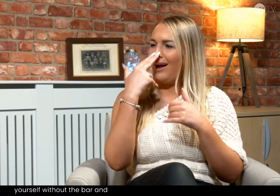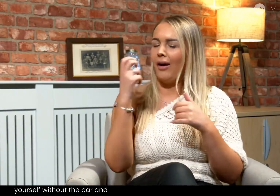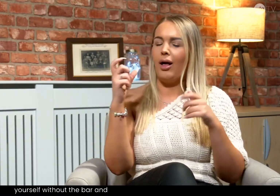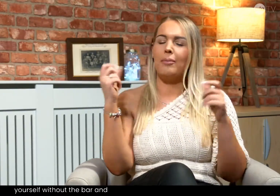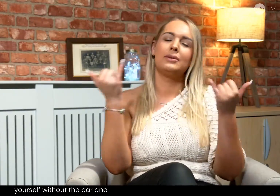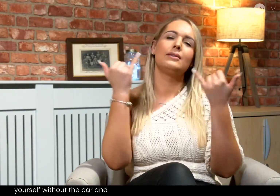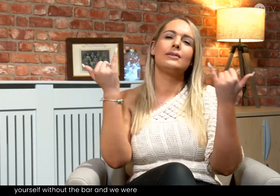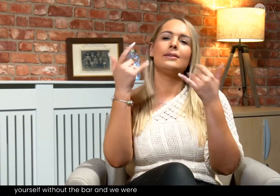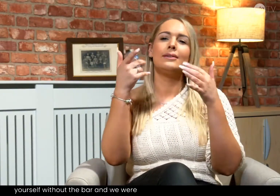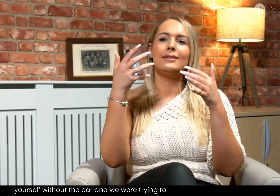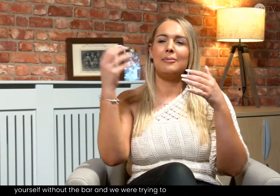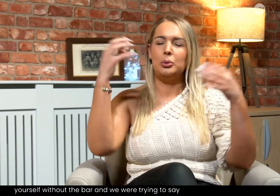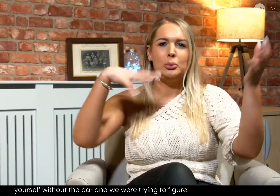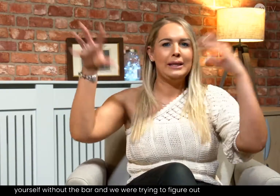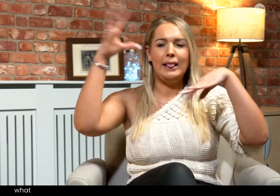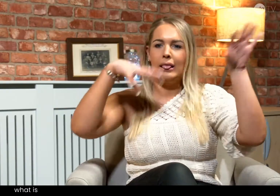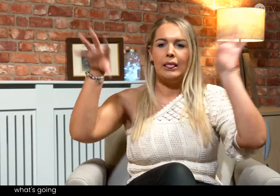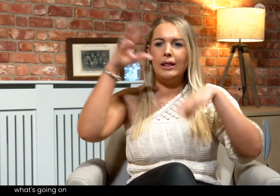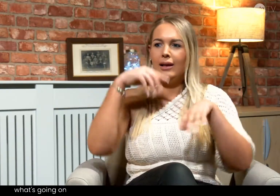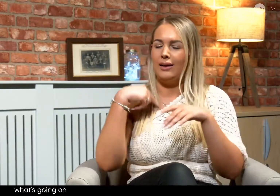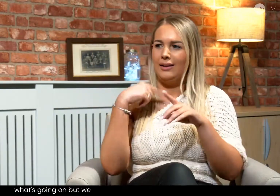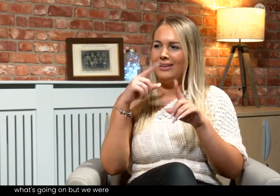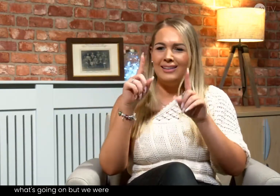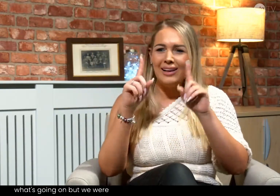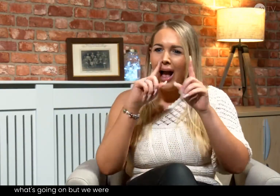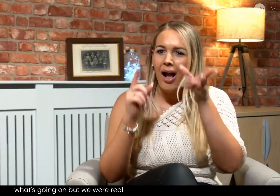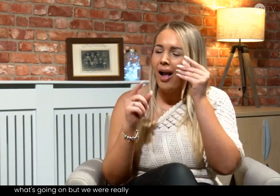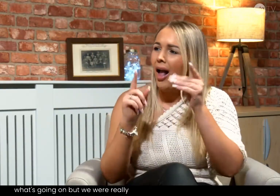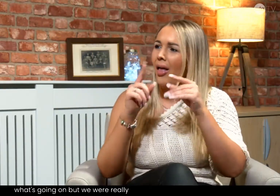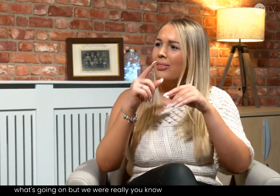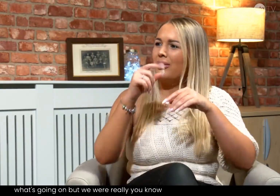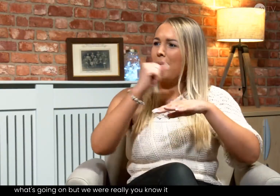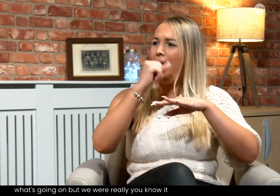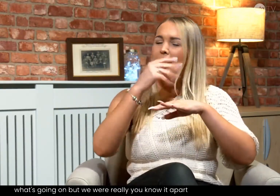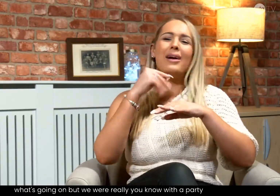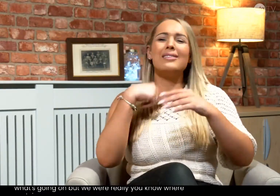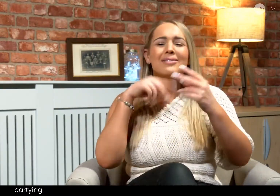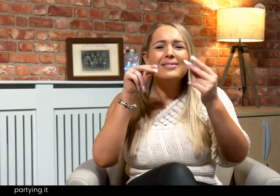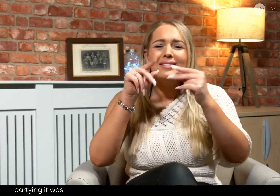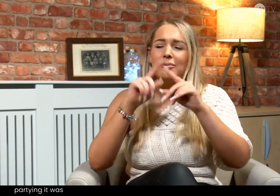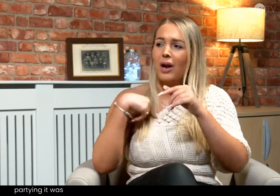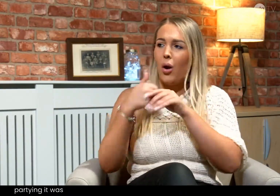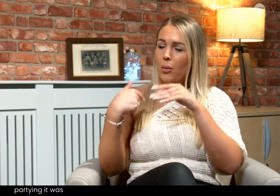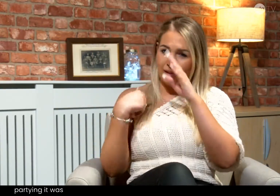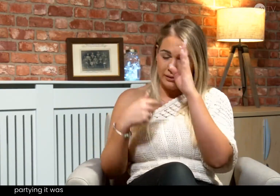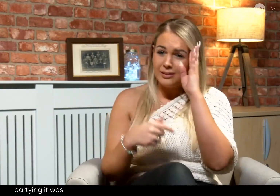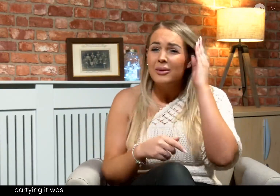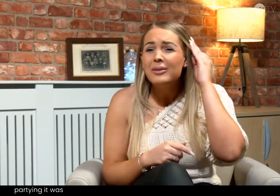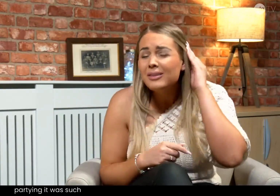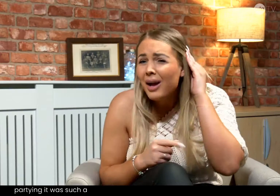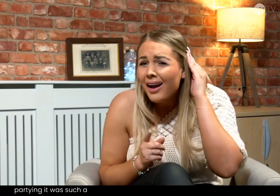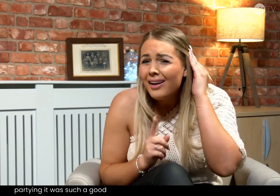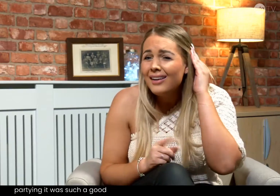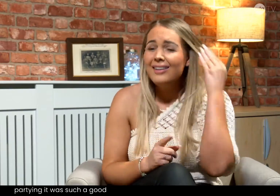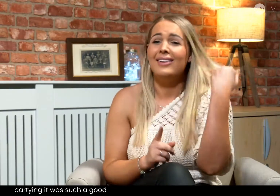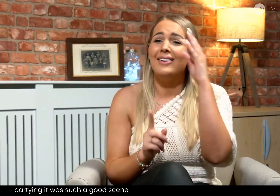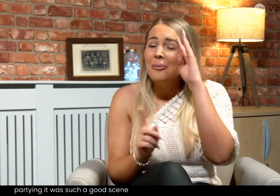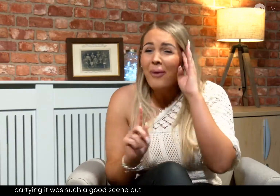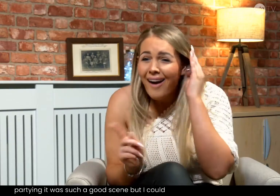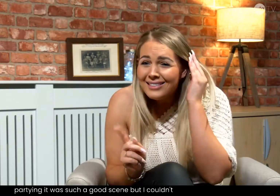figure out what was going on, but we were really, you know, we were partying and it was such a good scene, but I couldn't quite hear what was